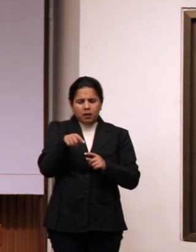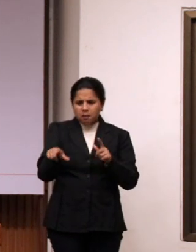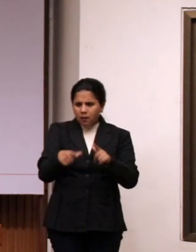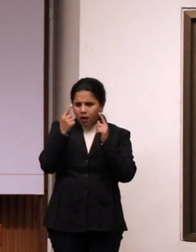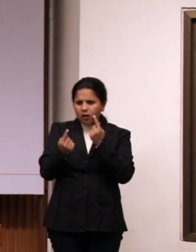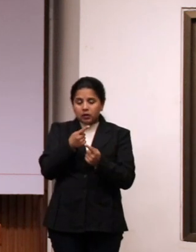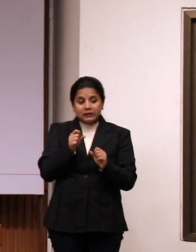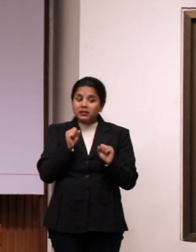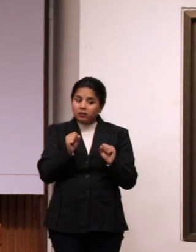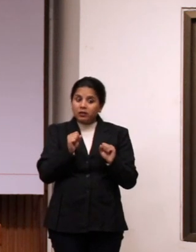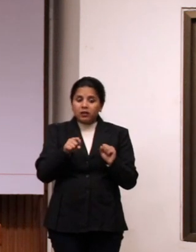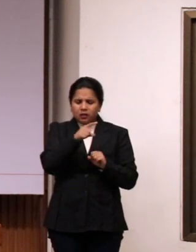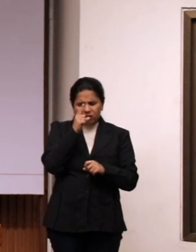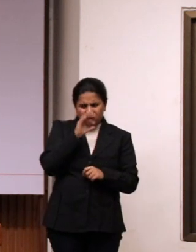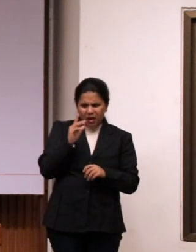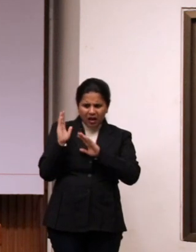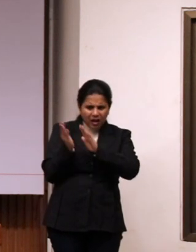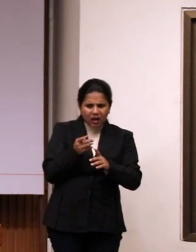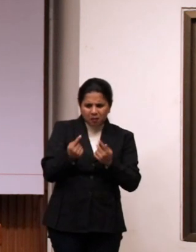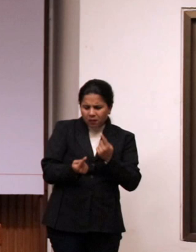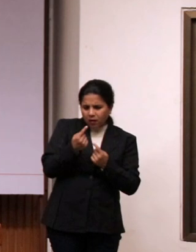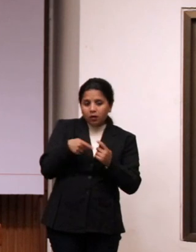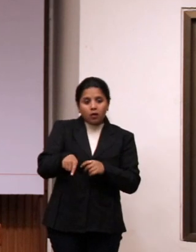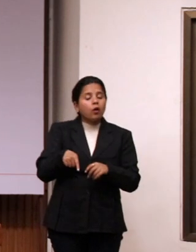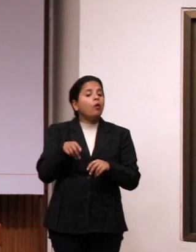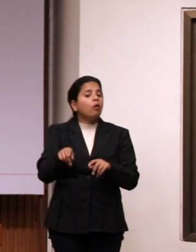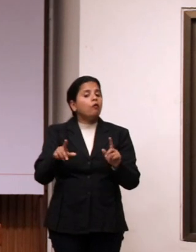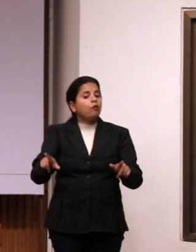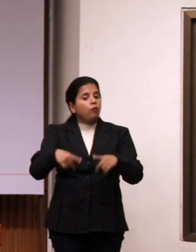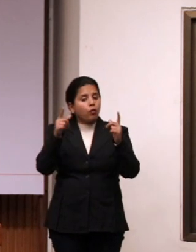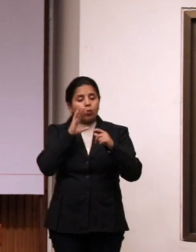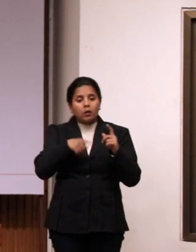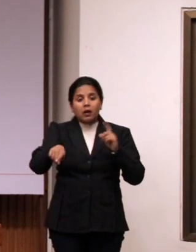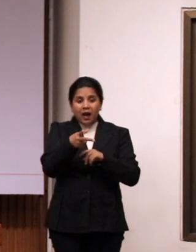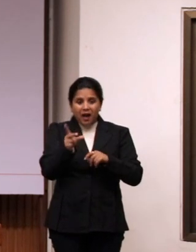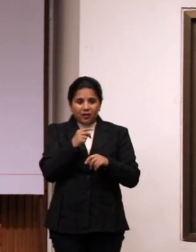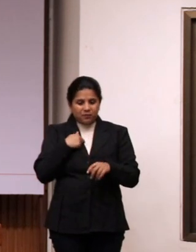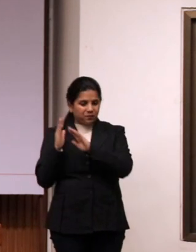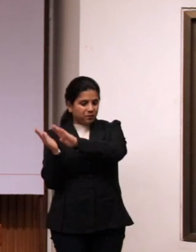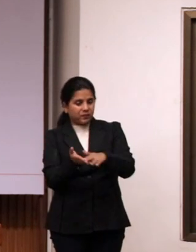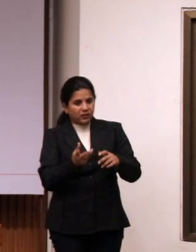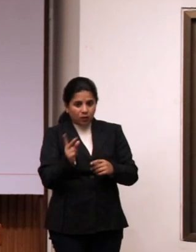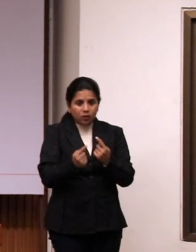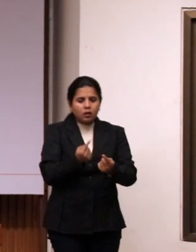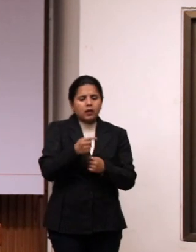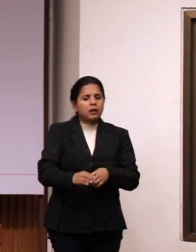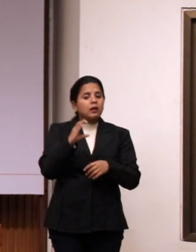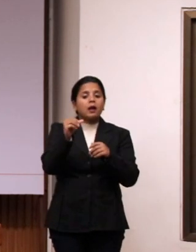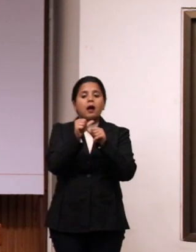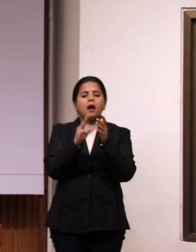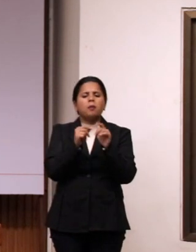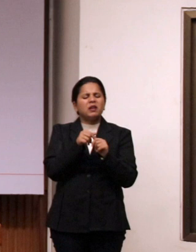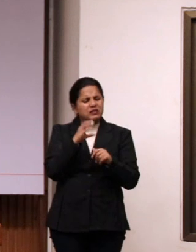plantation itself very difficult. When you look at the rule for forest conservation, for afforestation rule, CAMPA, CA, what they call it,